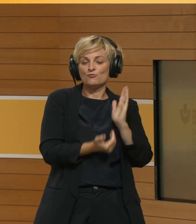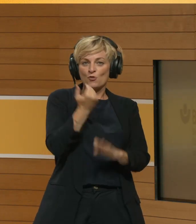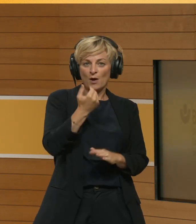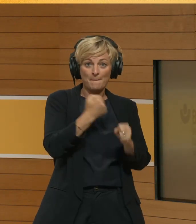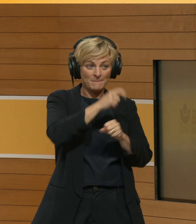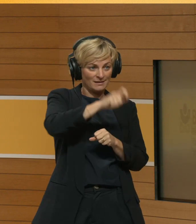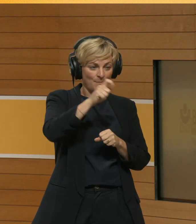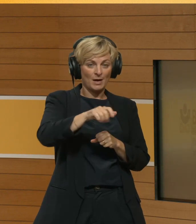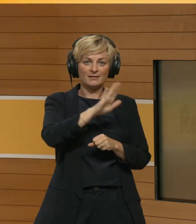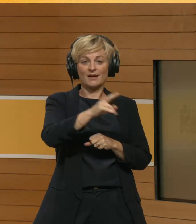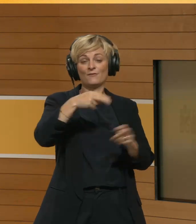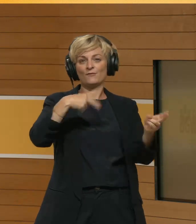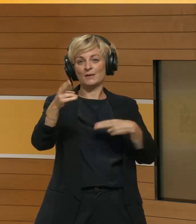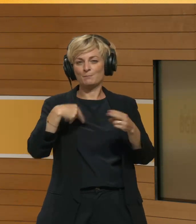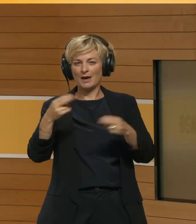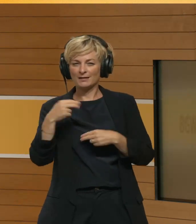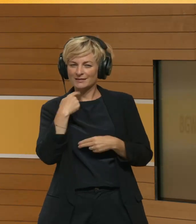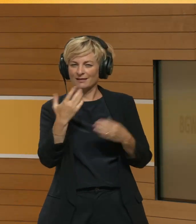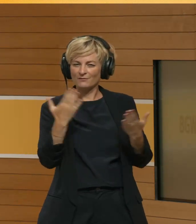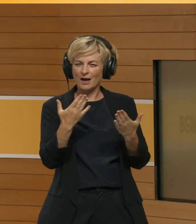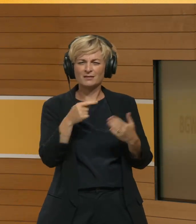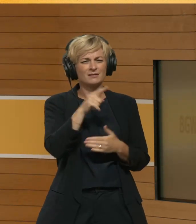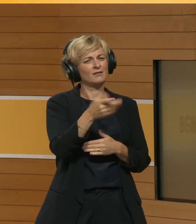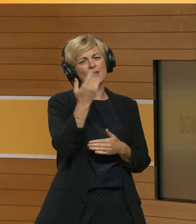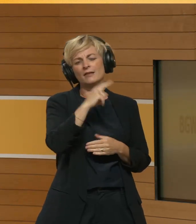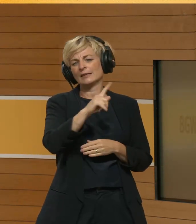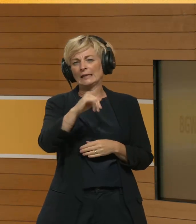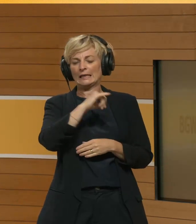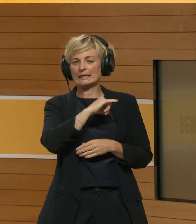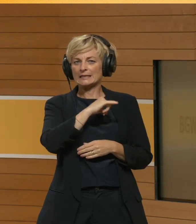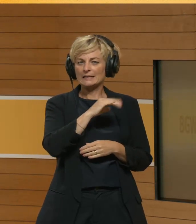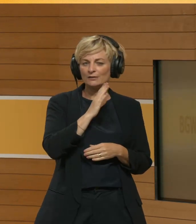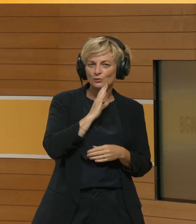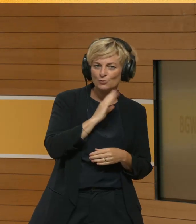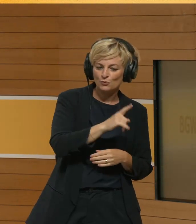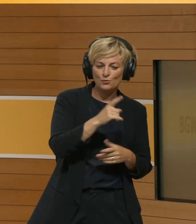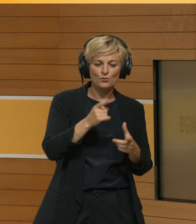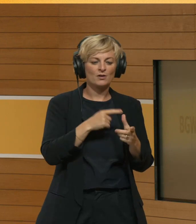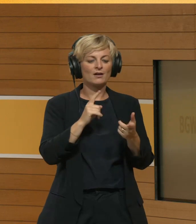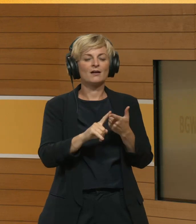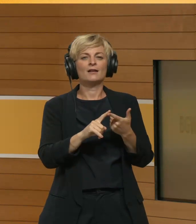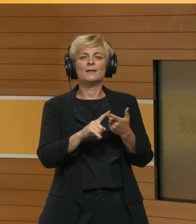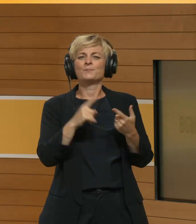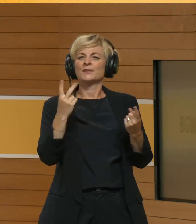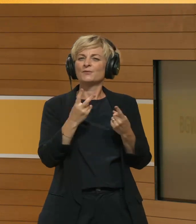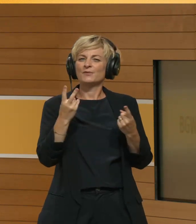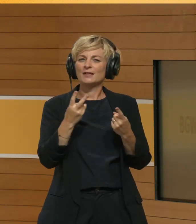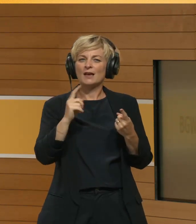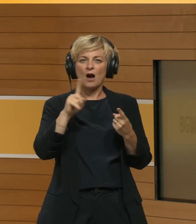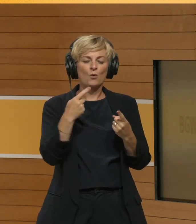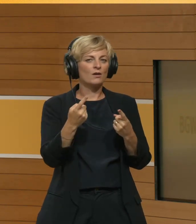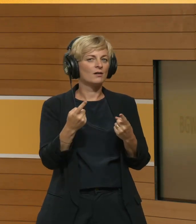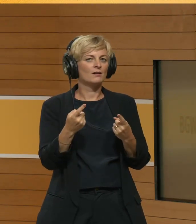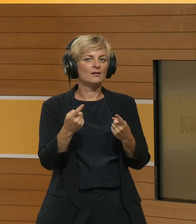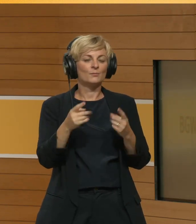it's not interesting enough. The welcoming is much too late. If you start in January, the new job, and the welcoming day is in